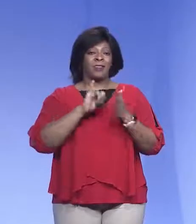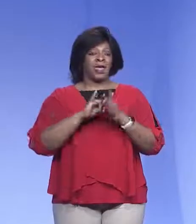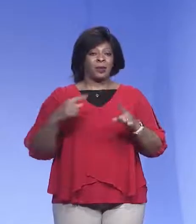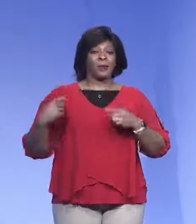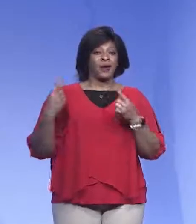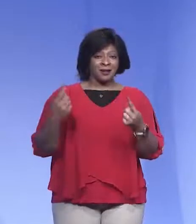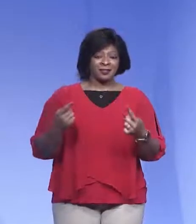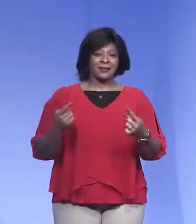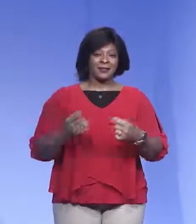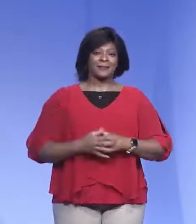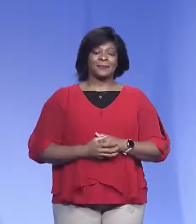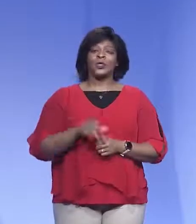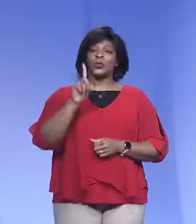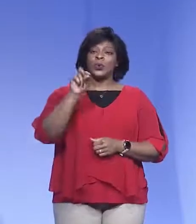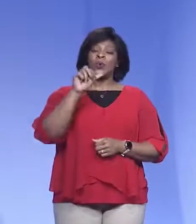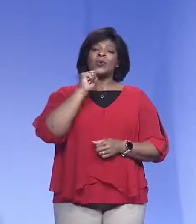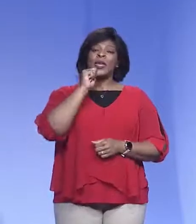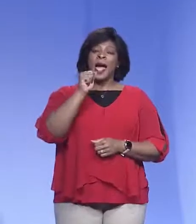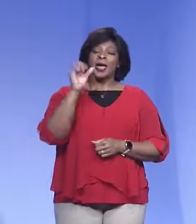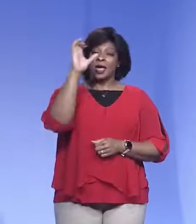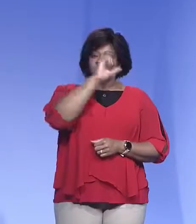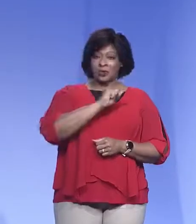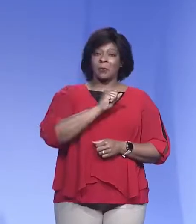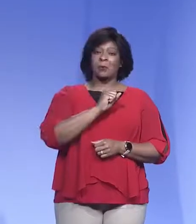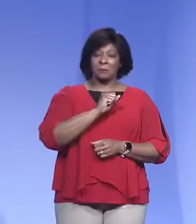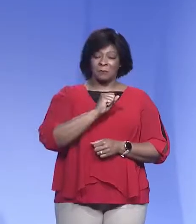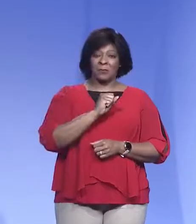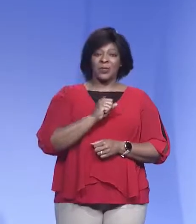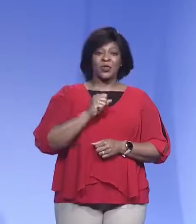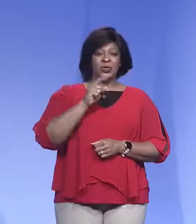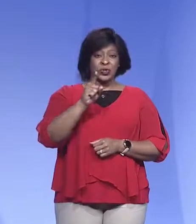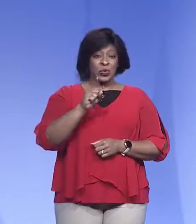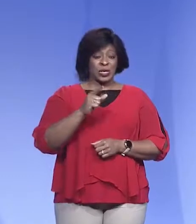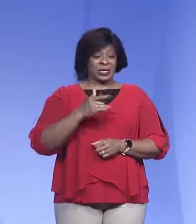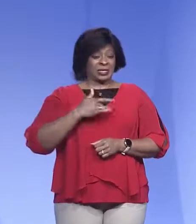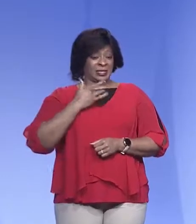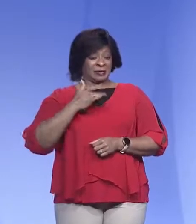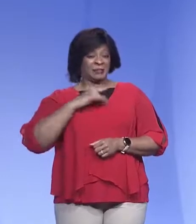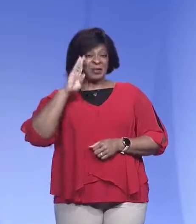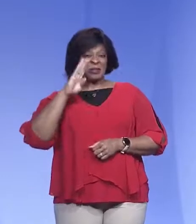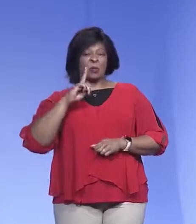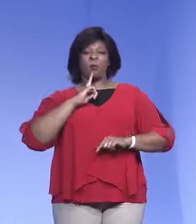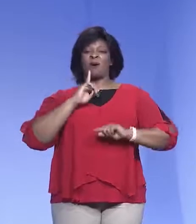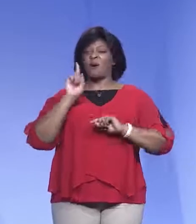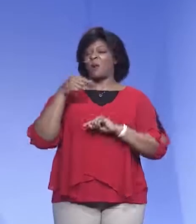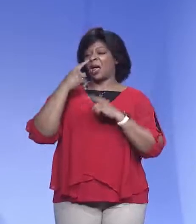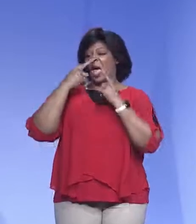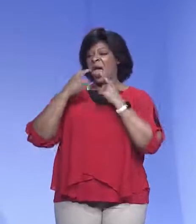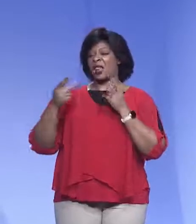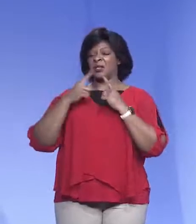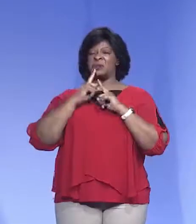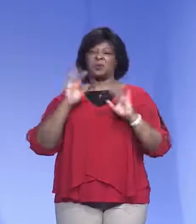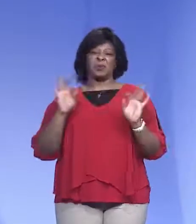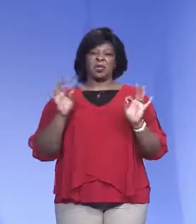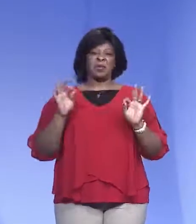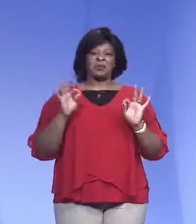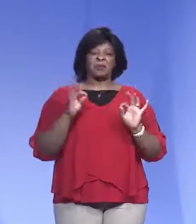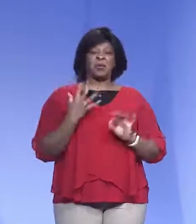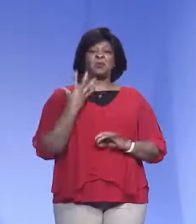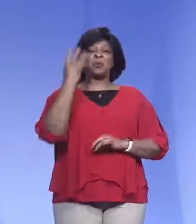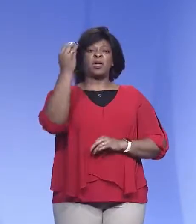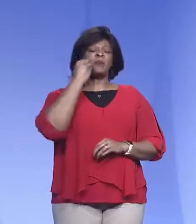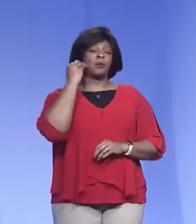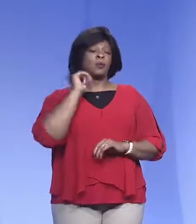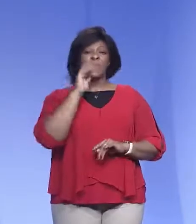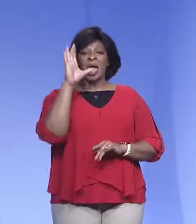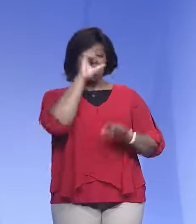while. Do not assume that your symptoms are seasonal allergies and then leave your house. Do